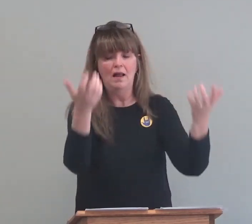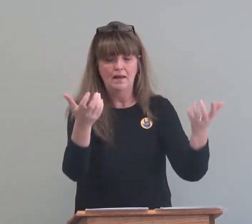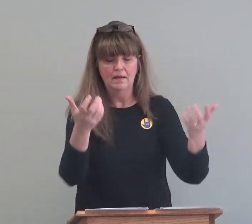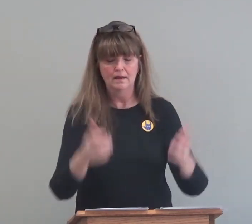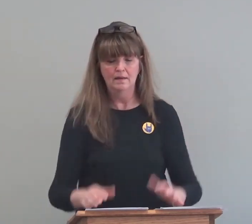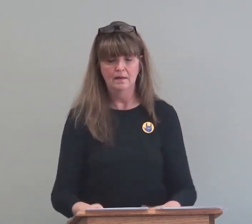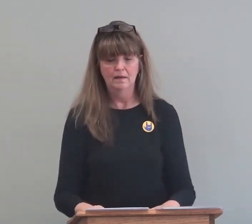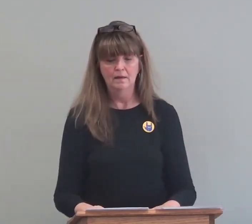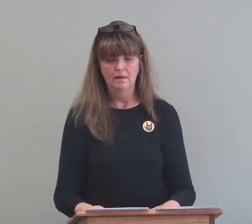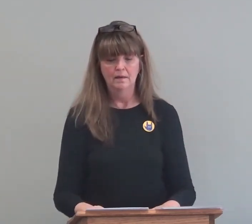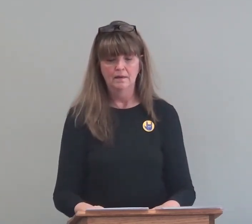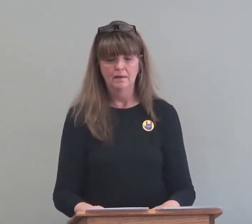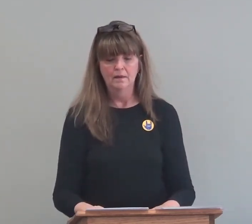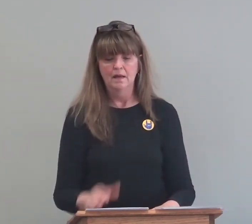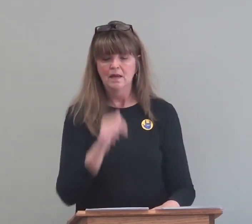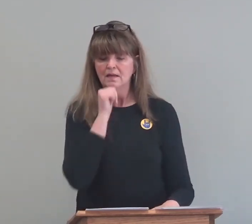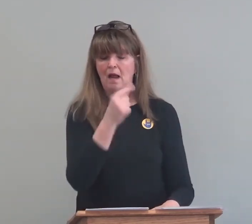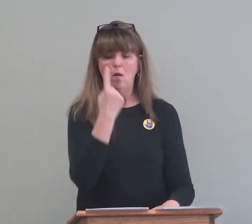He will emit a death cry.